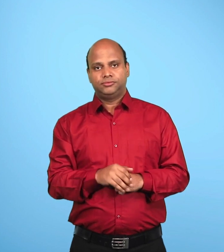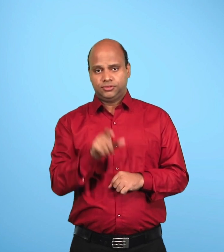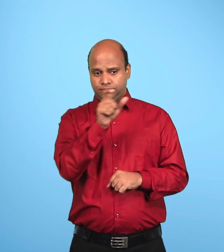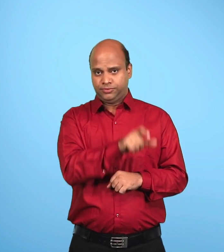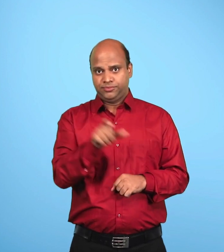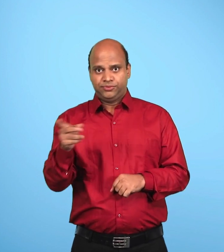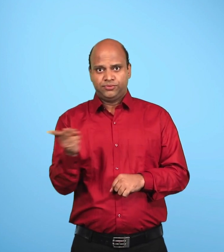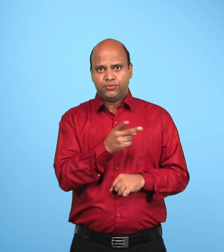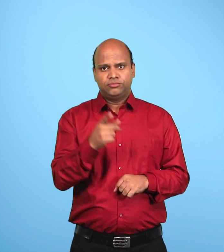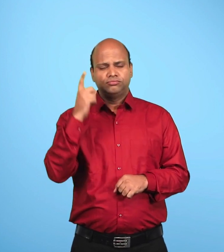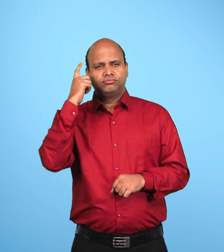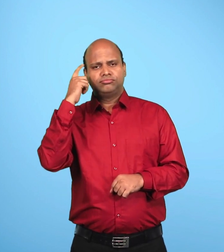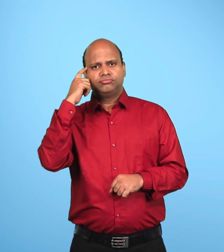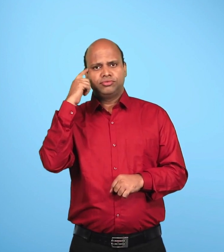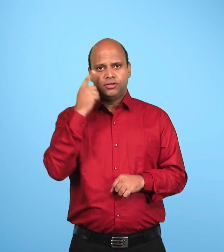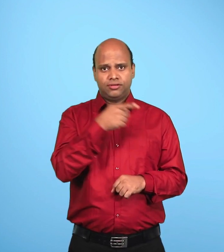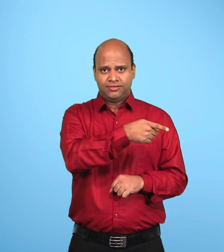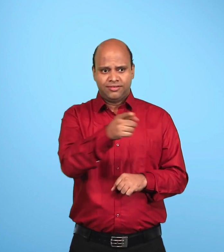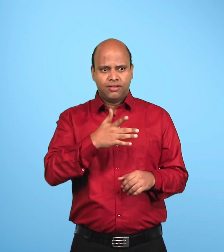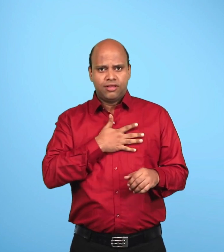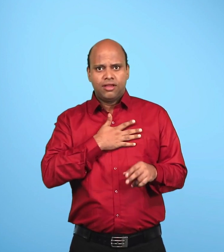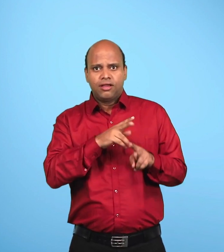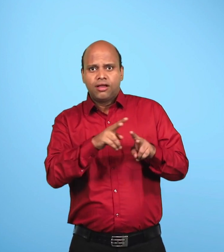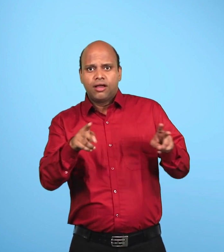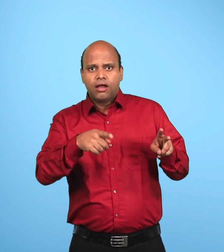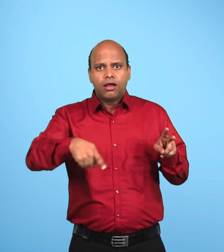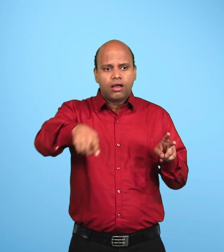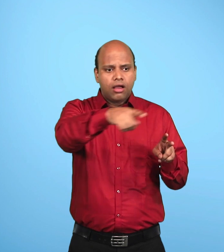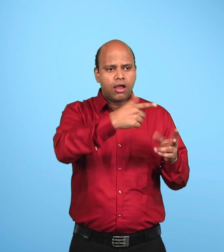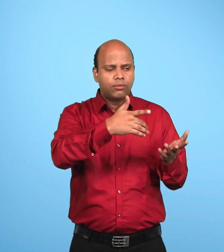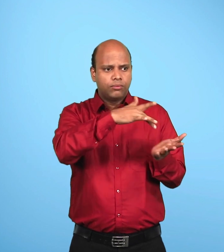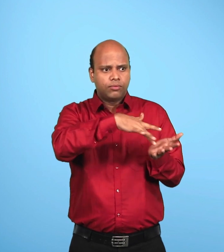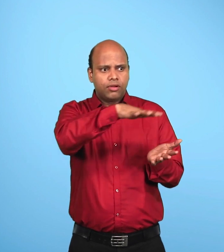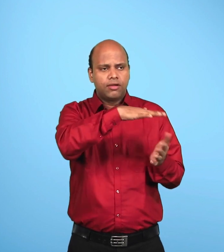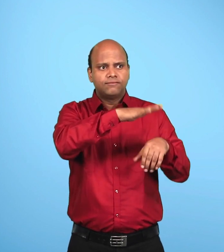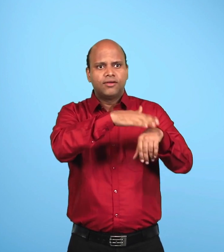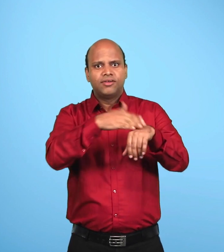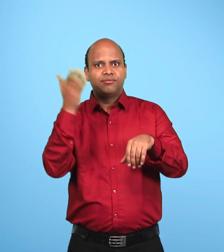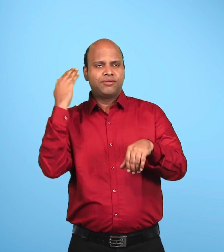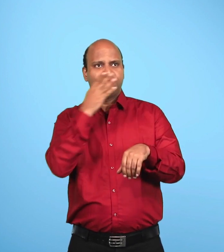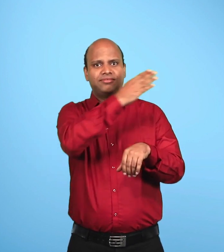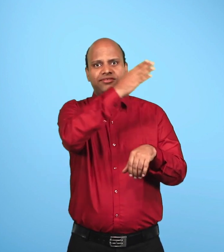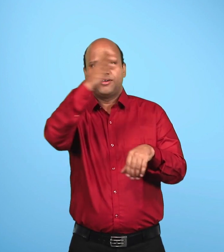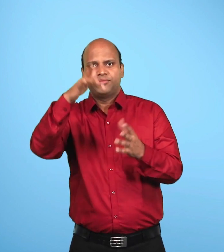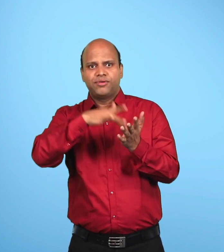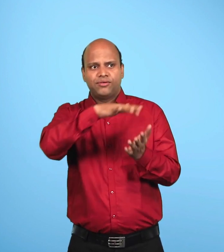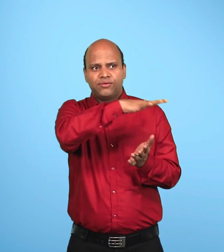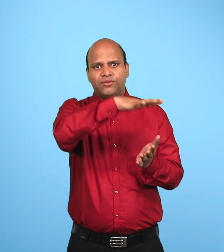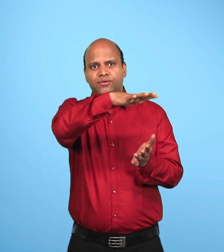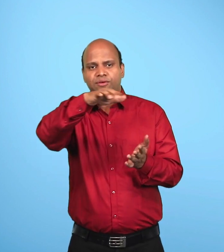Another thought that occurred to Paheli and Bujo was about the kinds of living organisms that were present